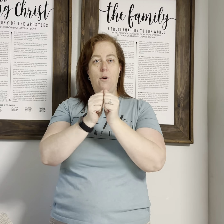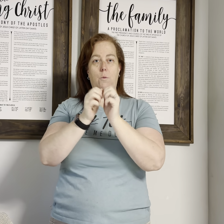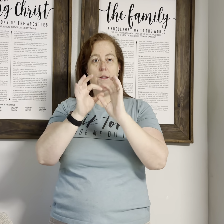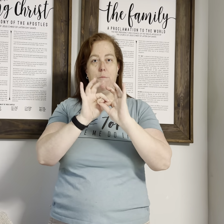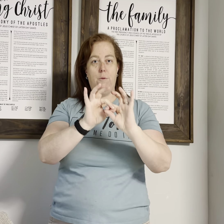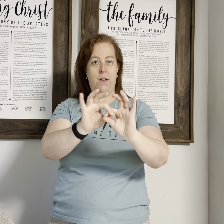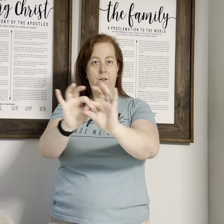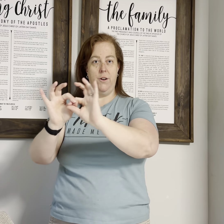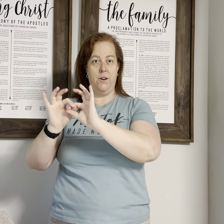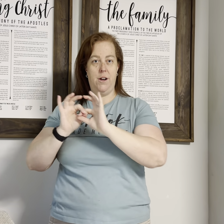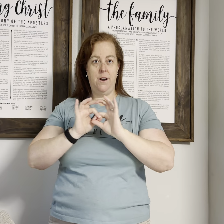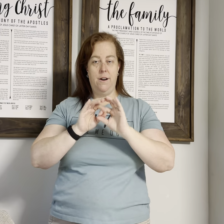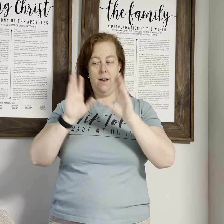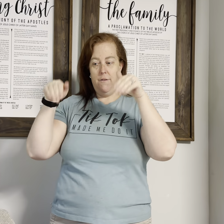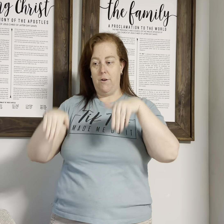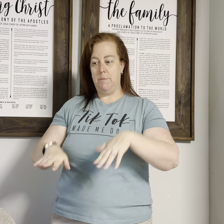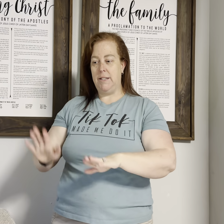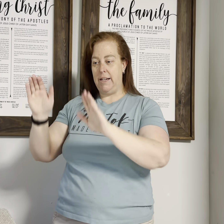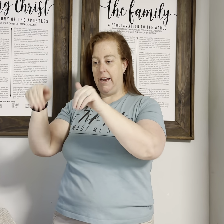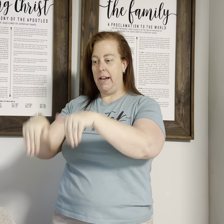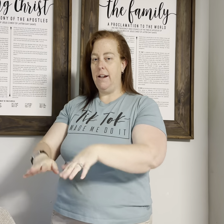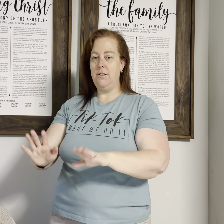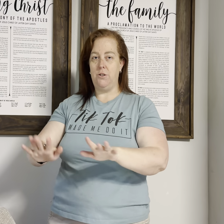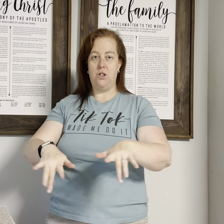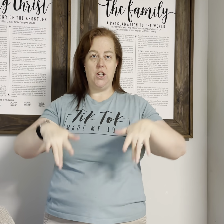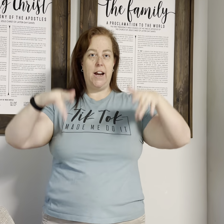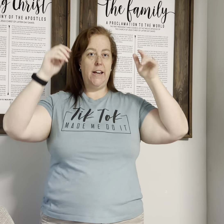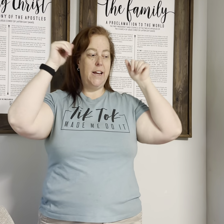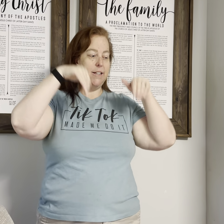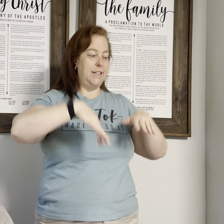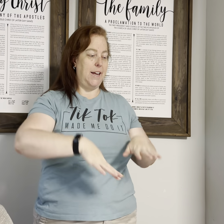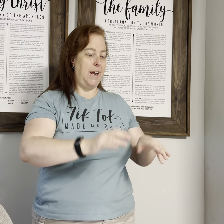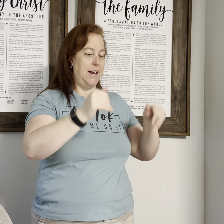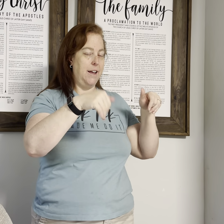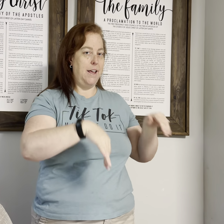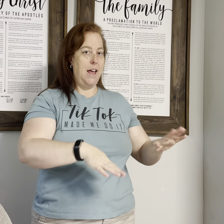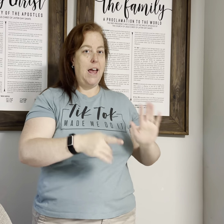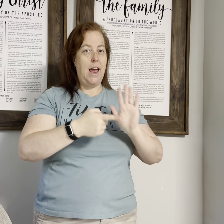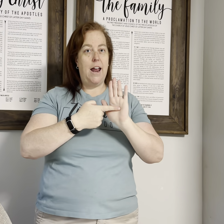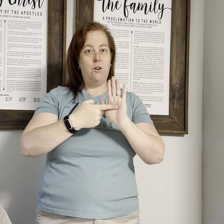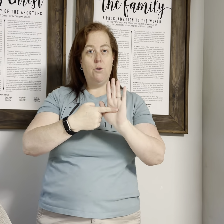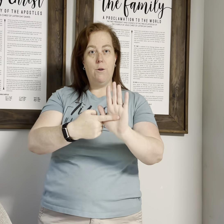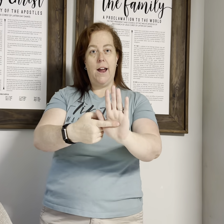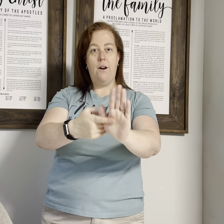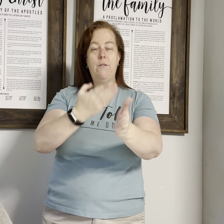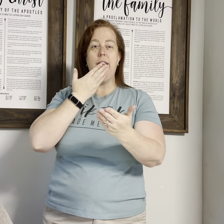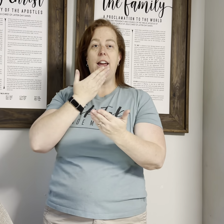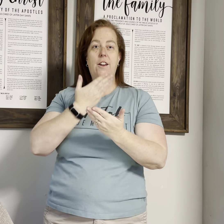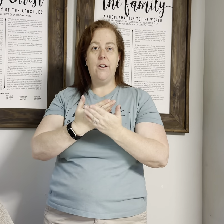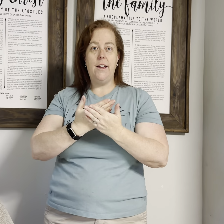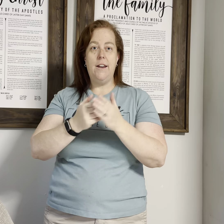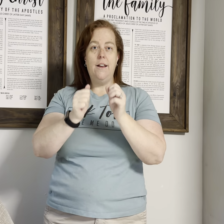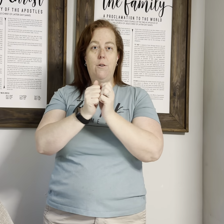with brotherhood from sea to shining sea. And crown thy good